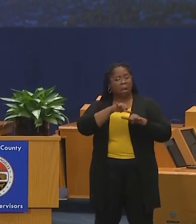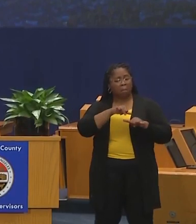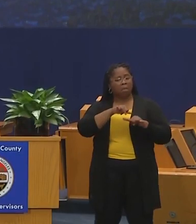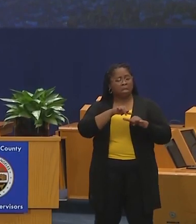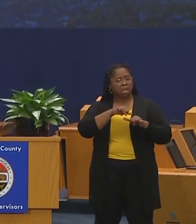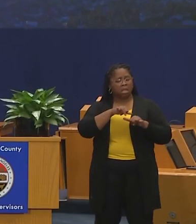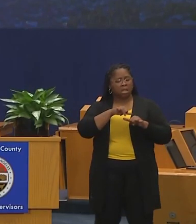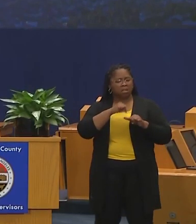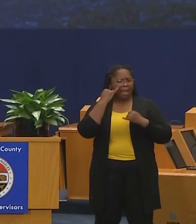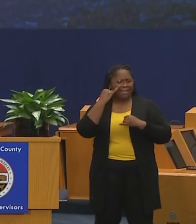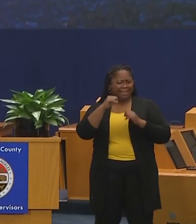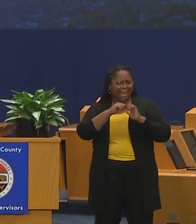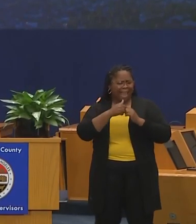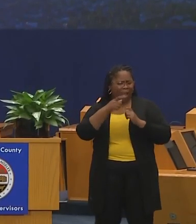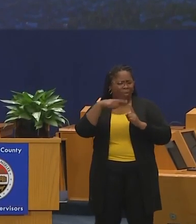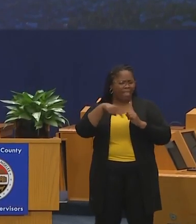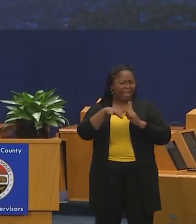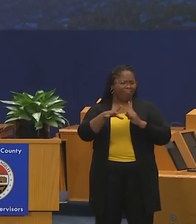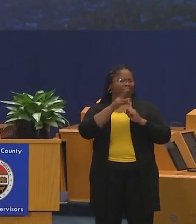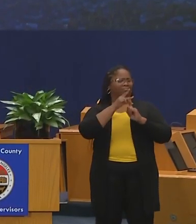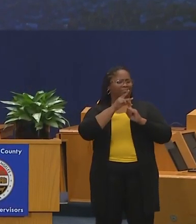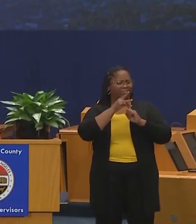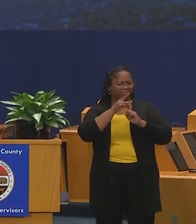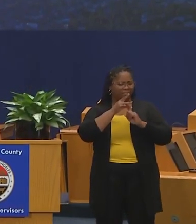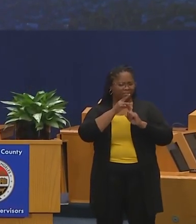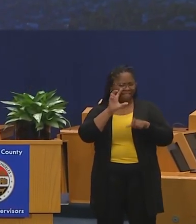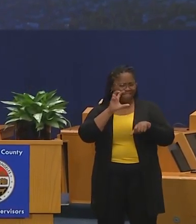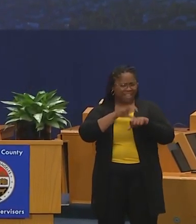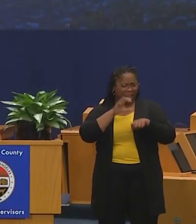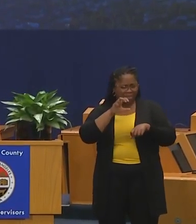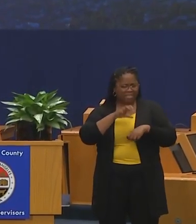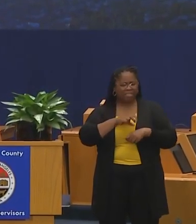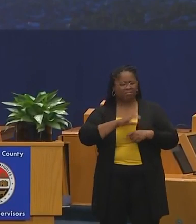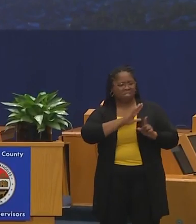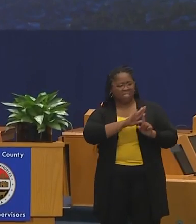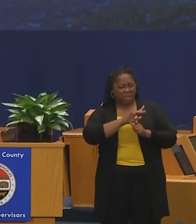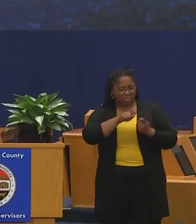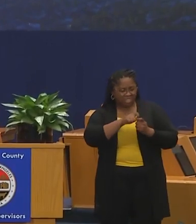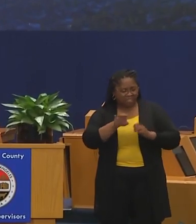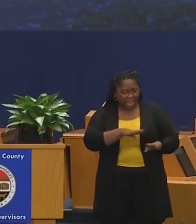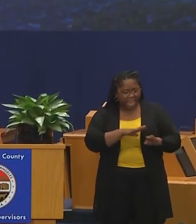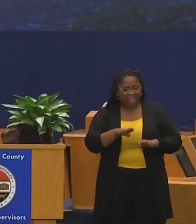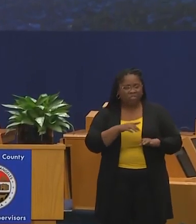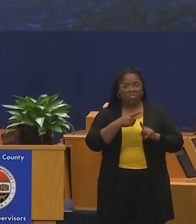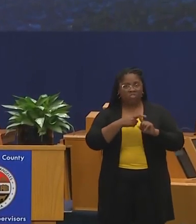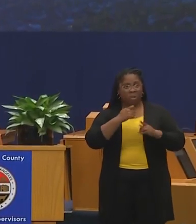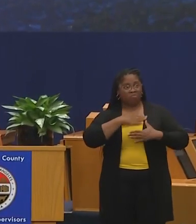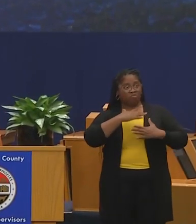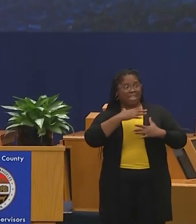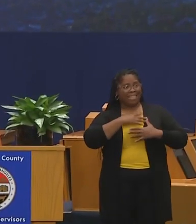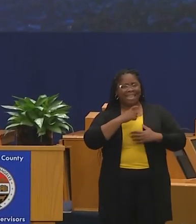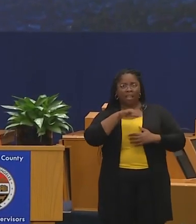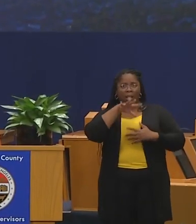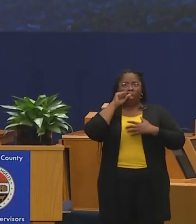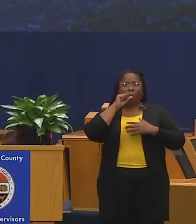been contracting the virus in any particular behaviors? I mean, has it all been from breathing it in, touching